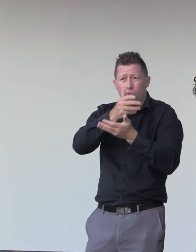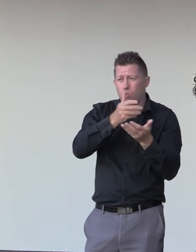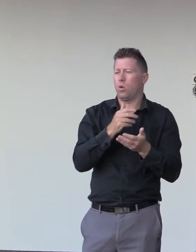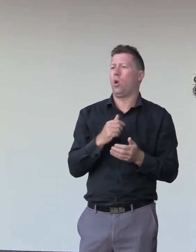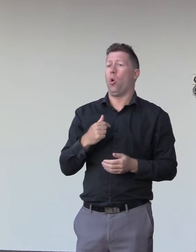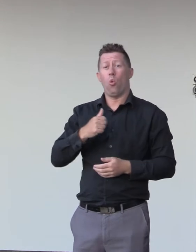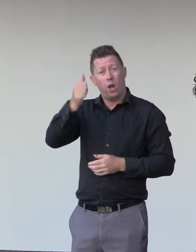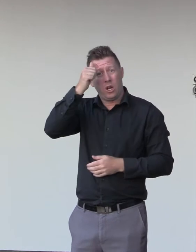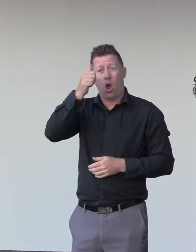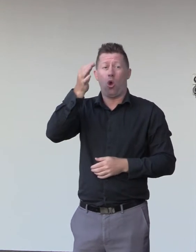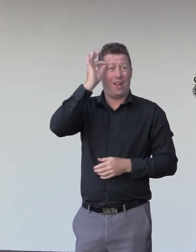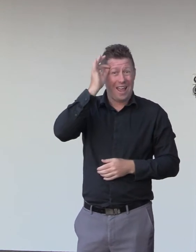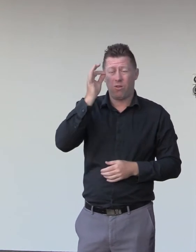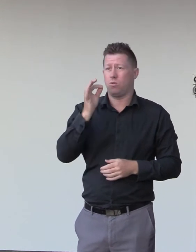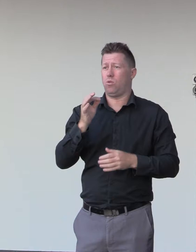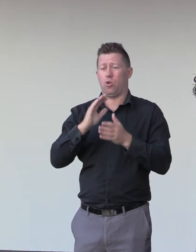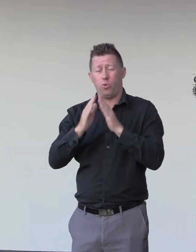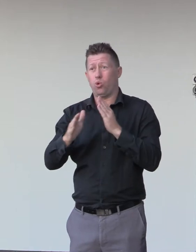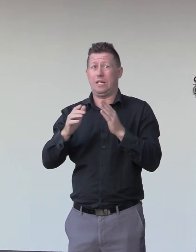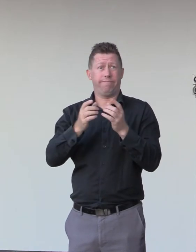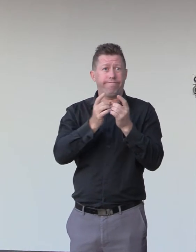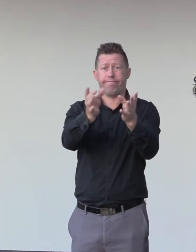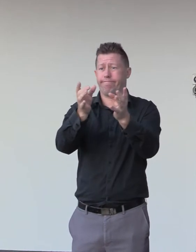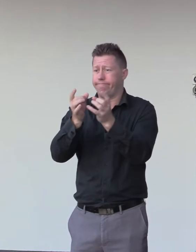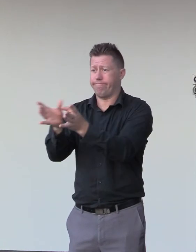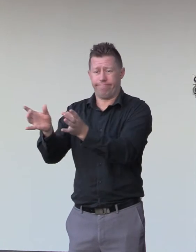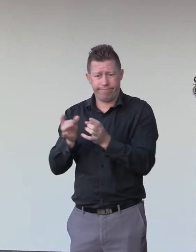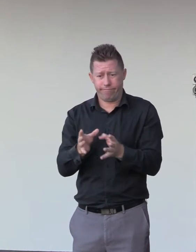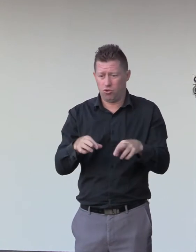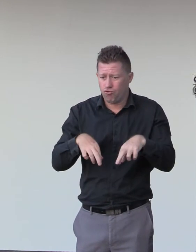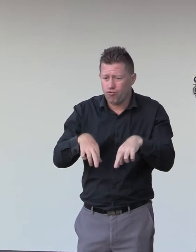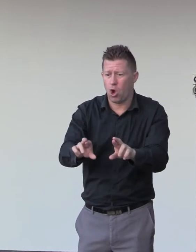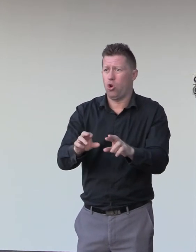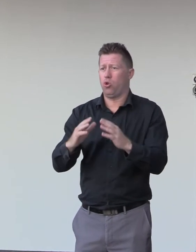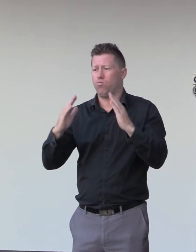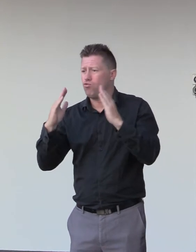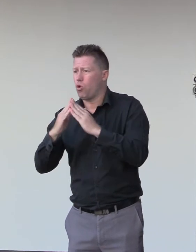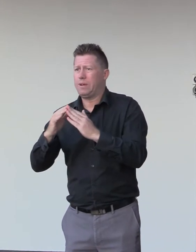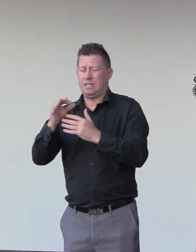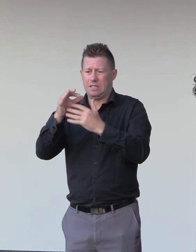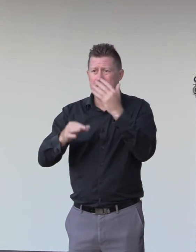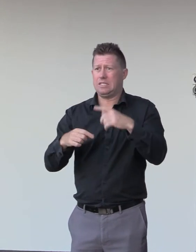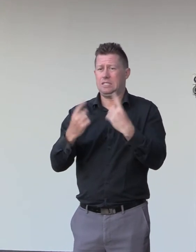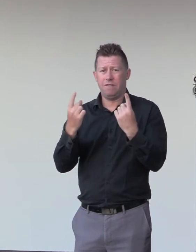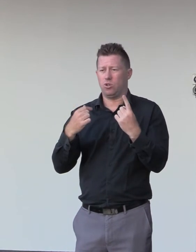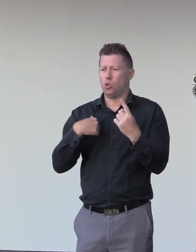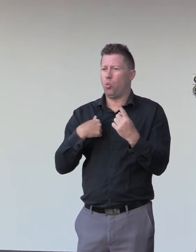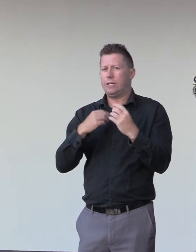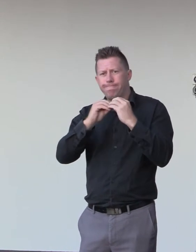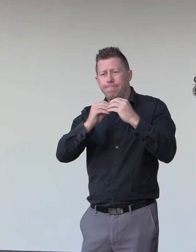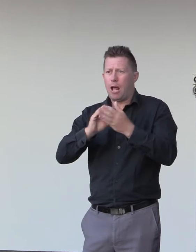supporting councils and communities with the widespread damage to local infrastructure and property across 45 separate